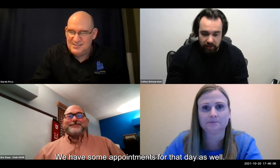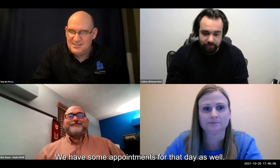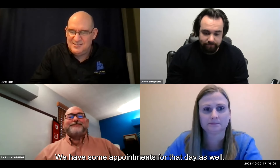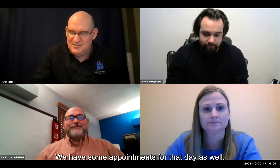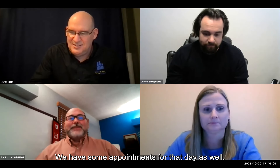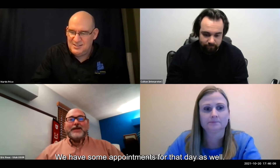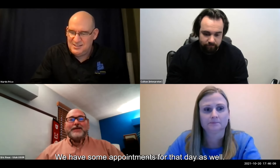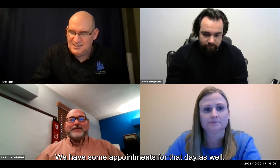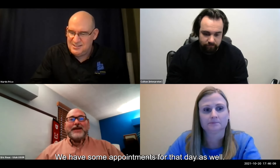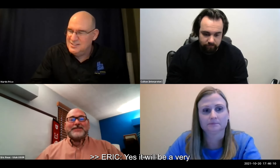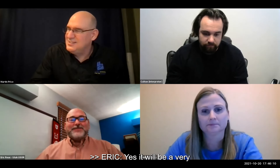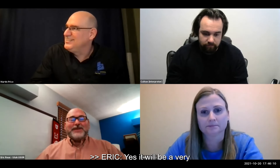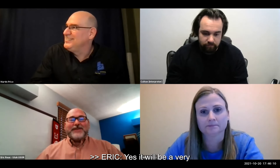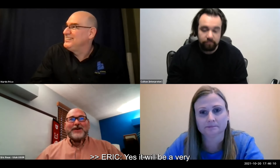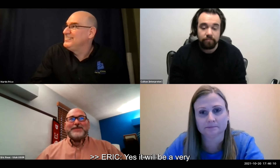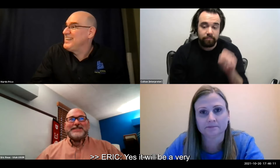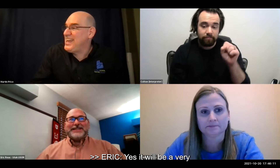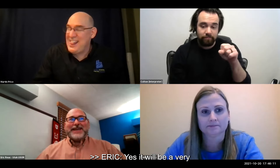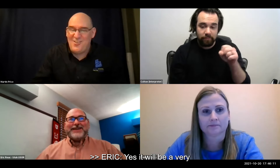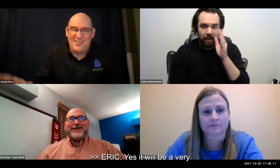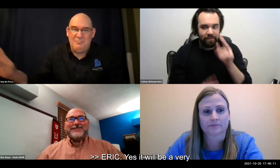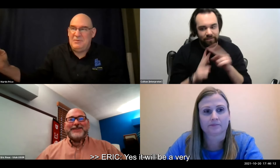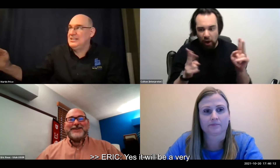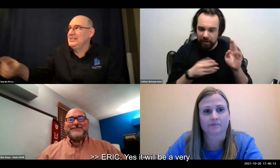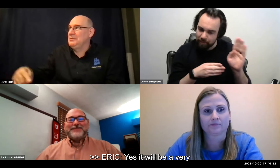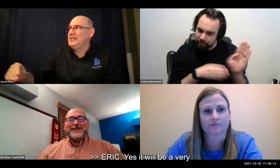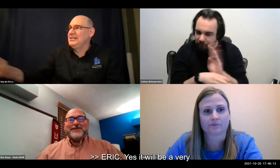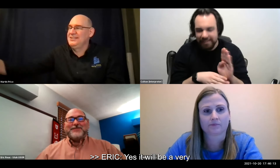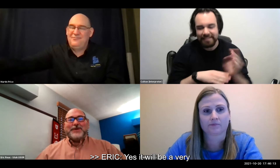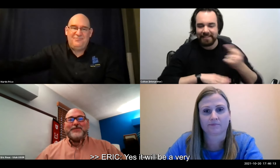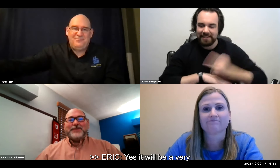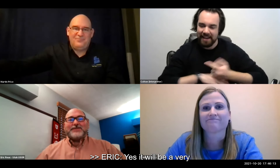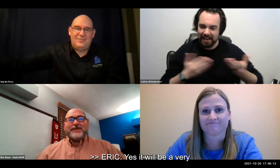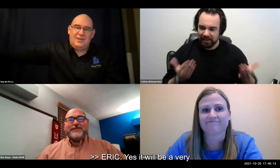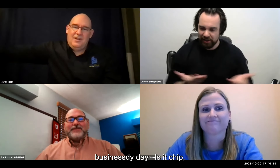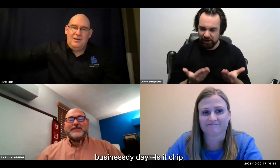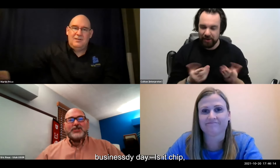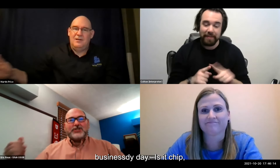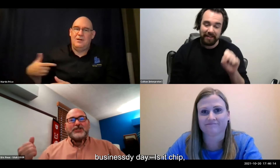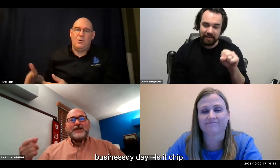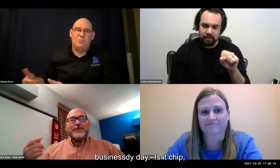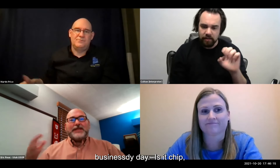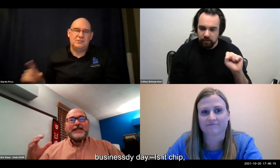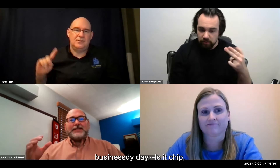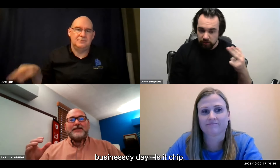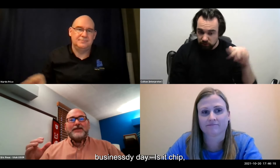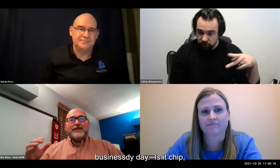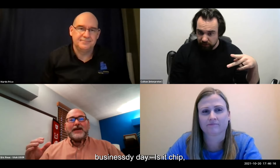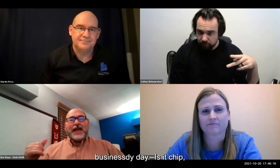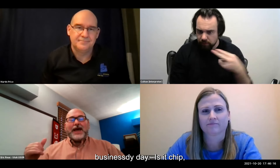day as well. Yeah, it's going to be a very busy day here. But yes, we have, is it chip,